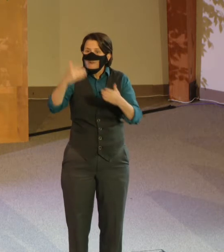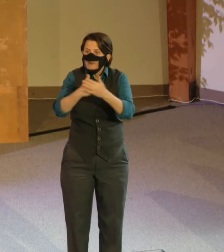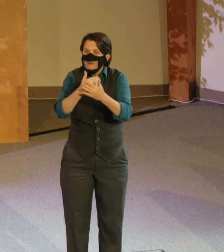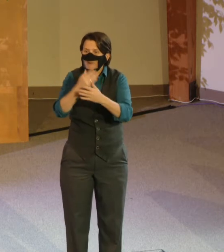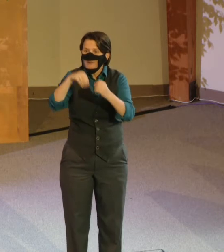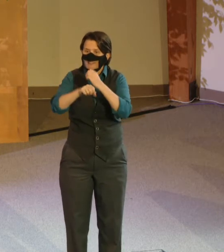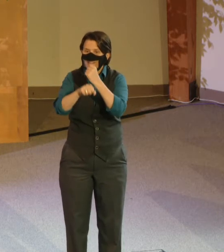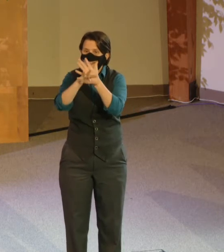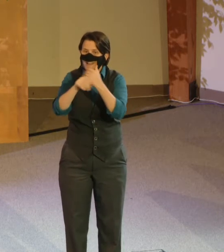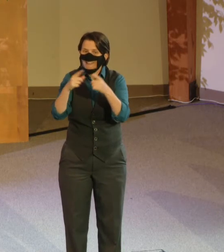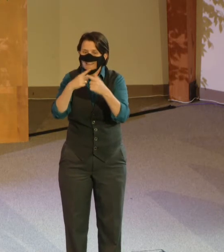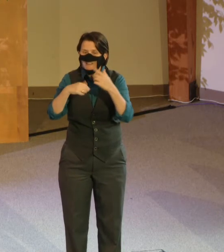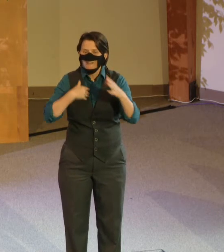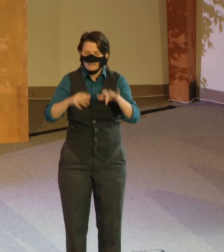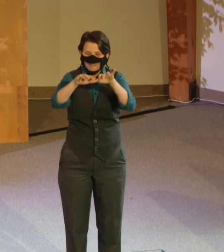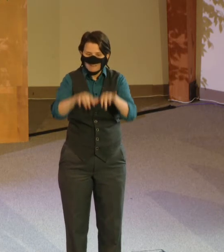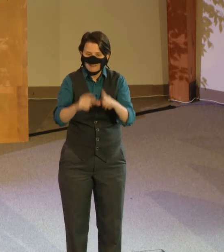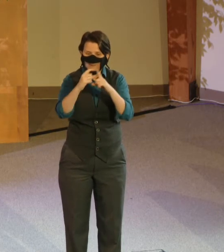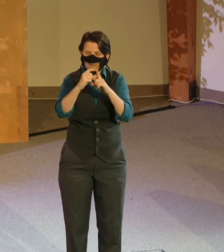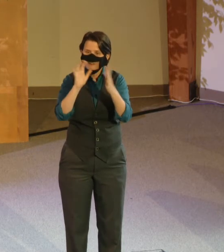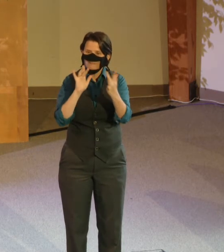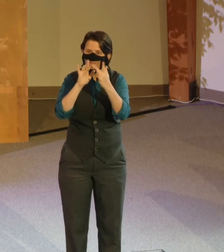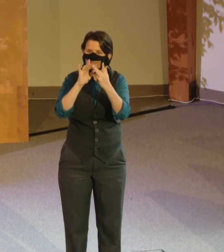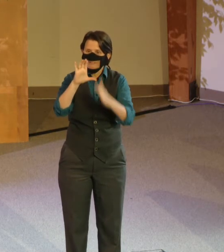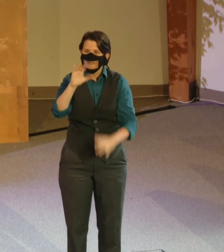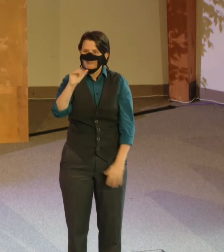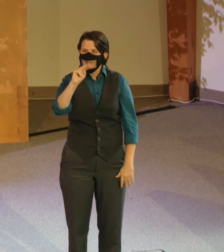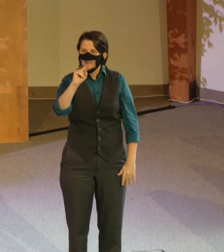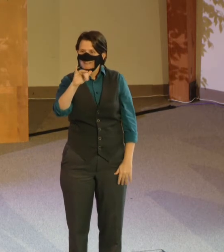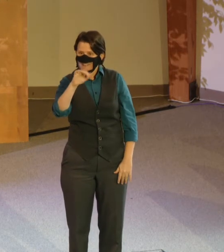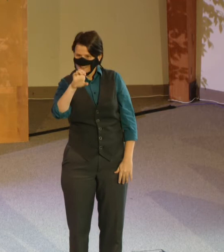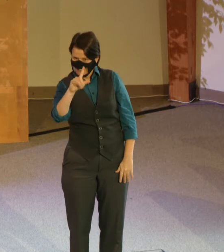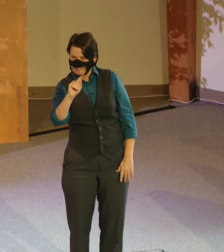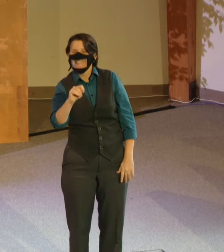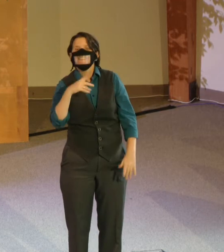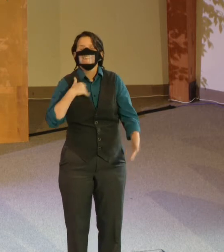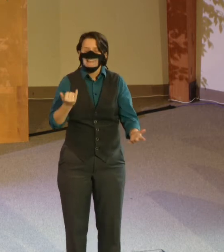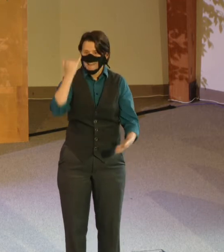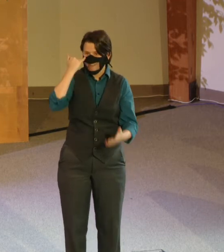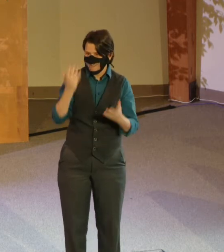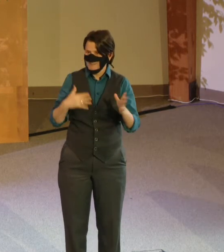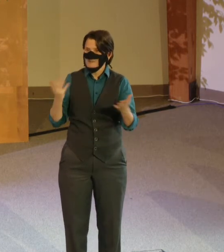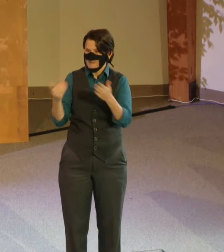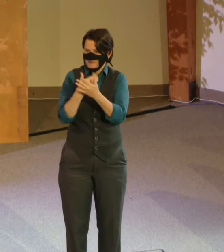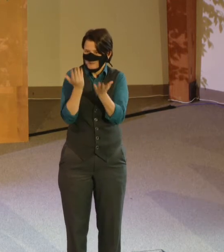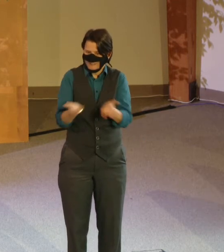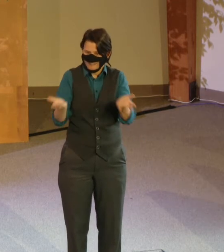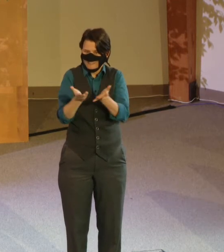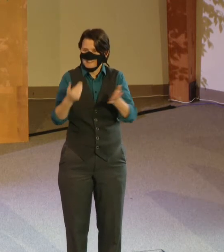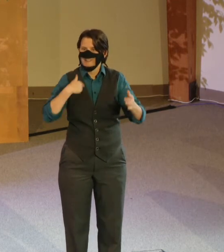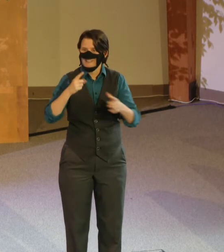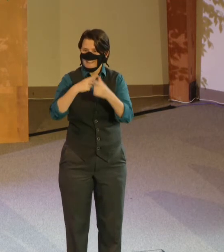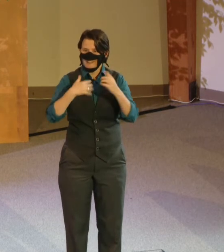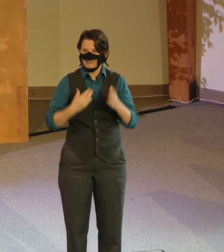someone, one of our ambassadors, will get in contact with you to give you more information. And if you're new here, there's a connect card that you can fill